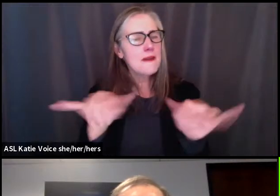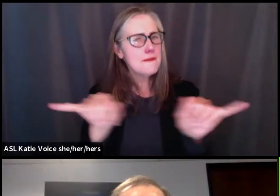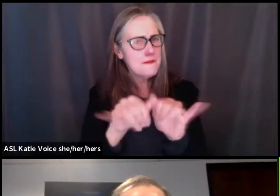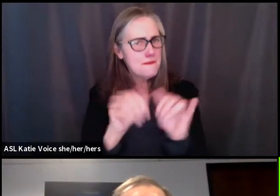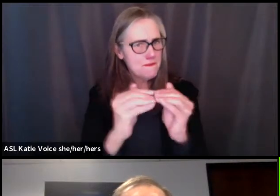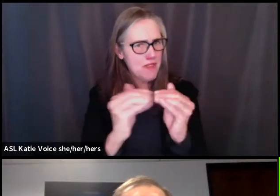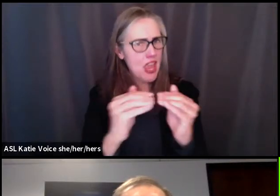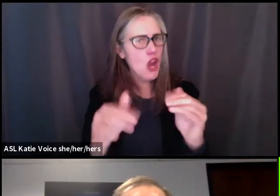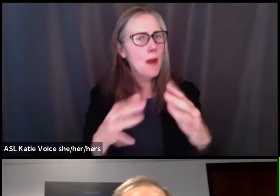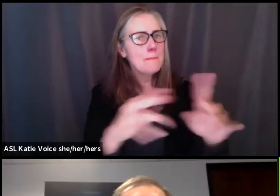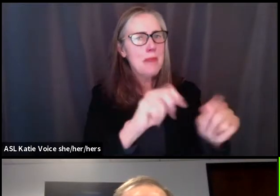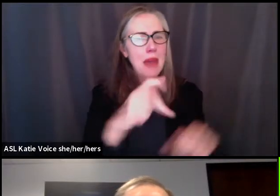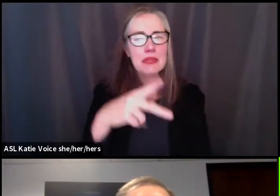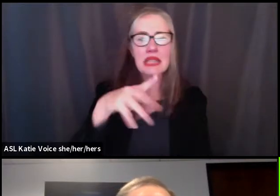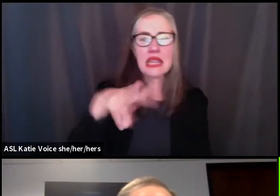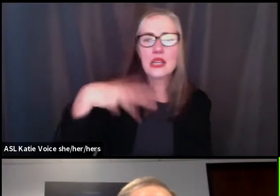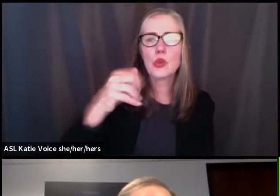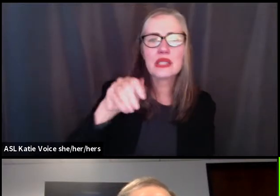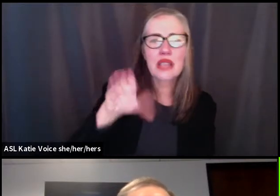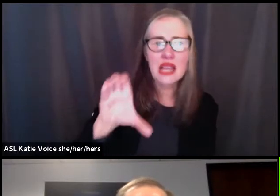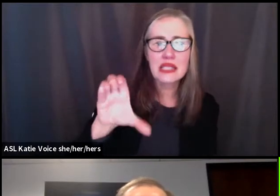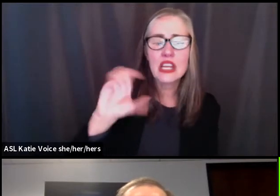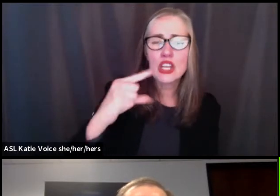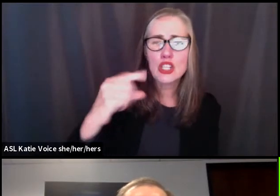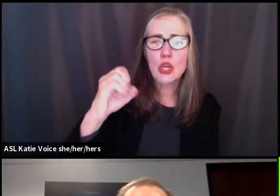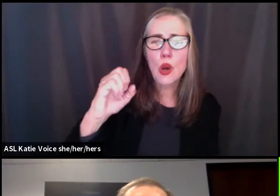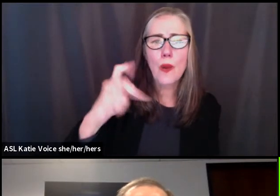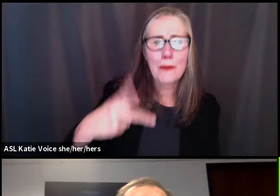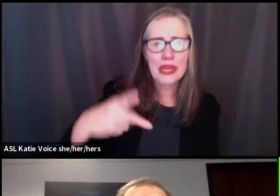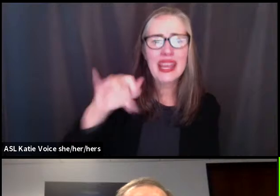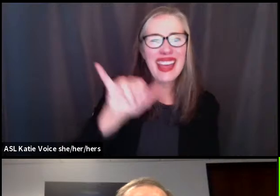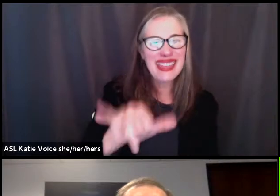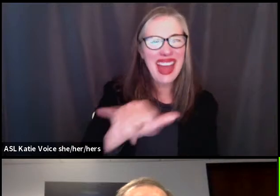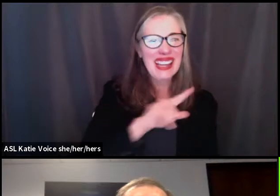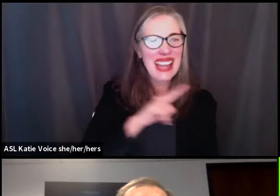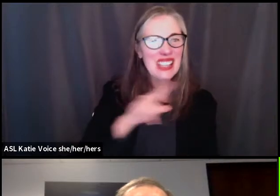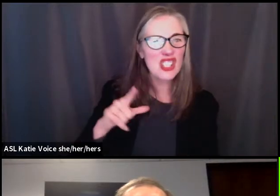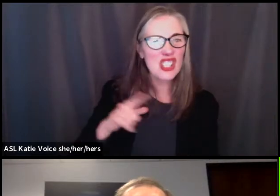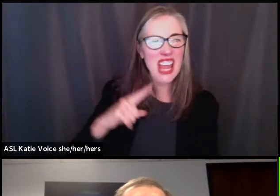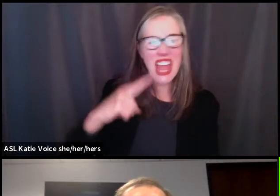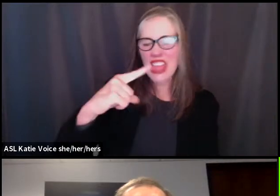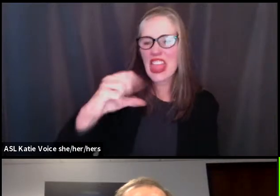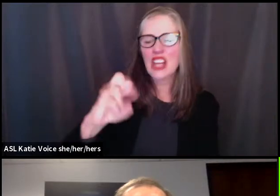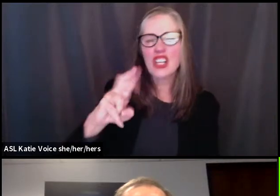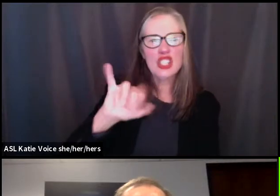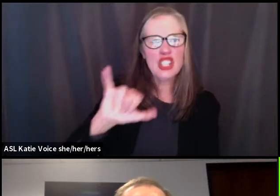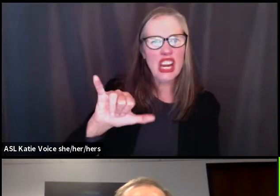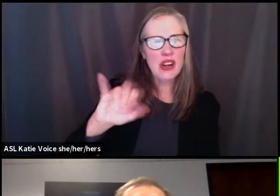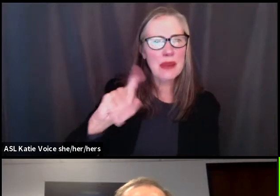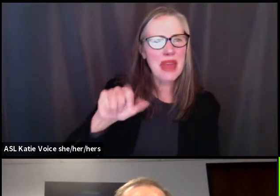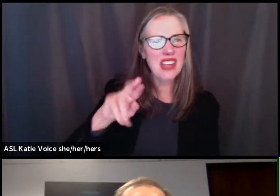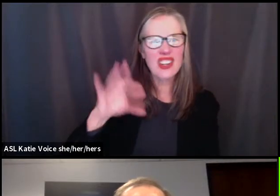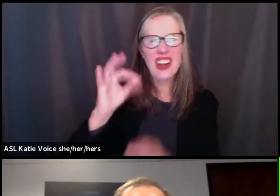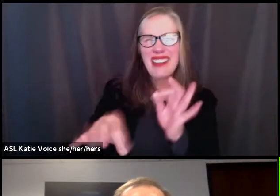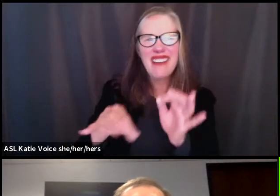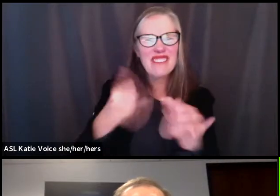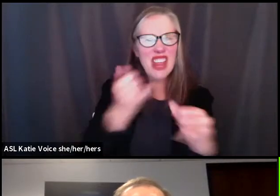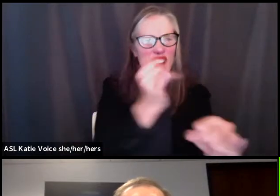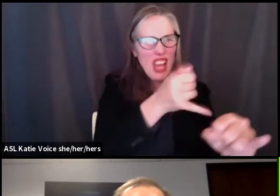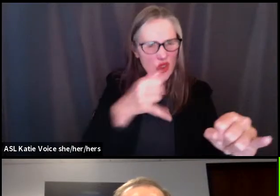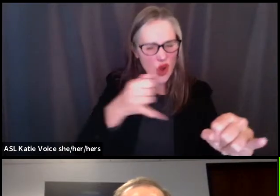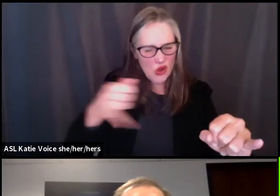the GOP legislature basically gerrymandered all of their state districts, and it has like